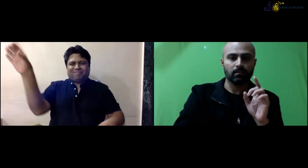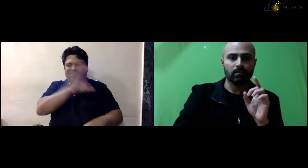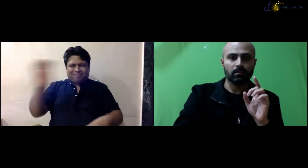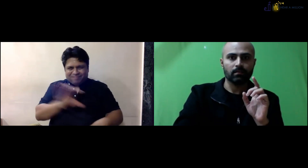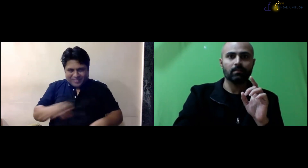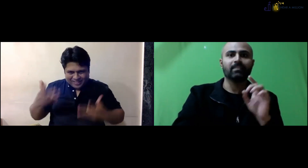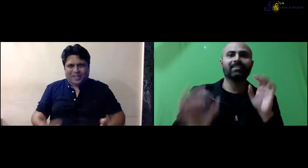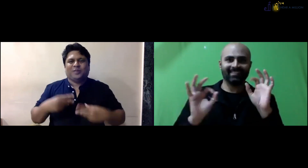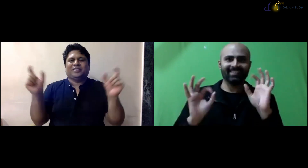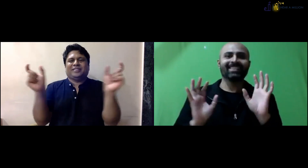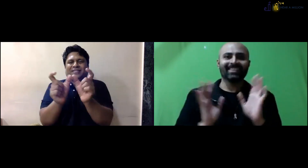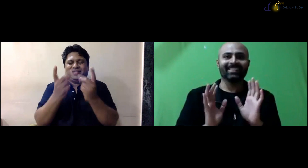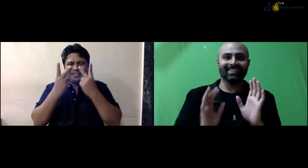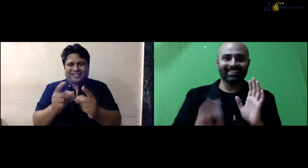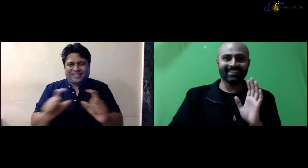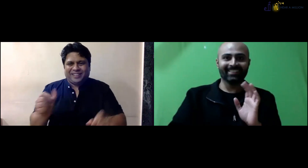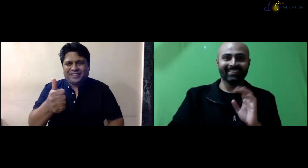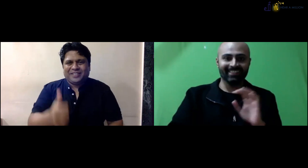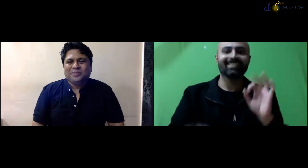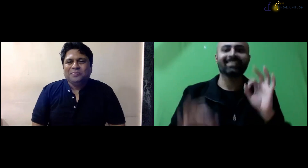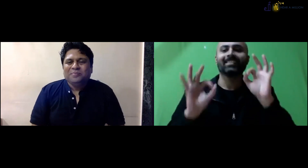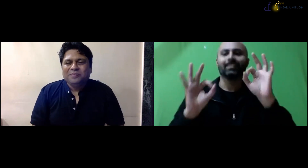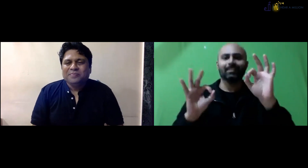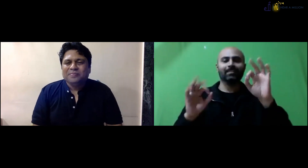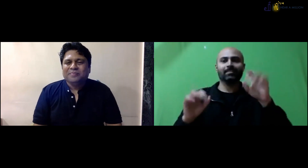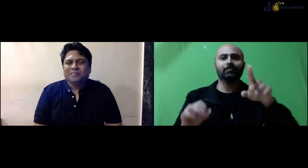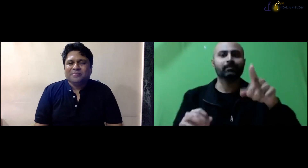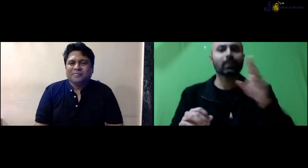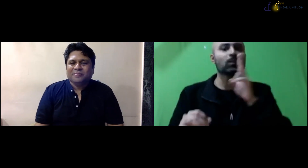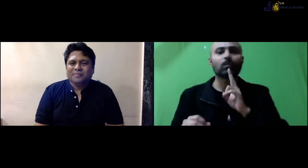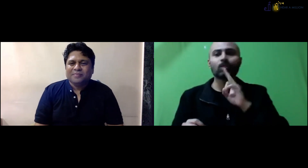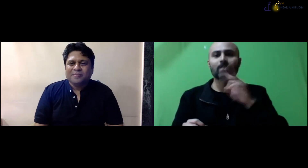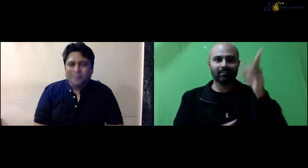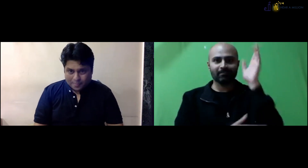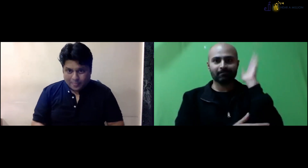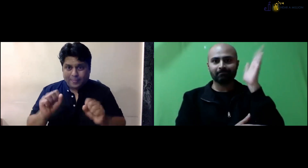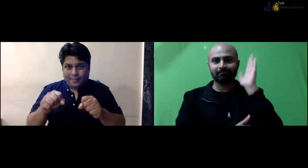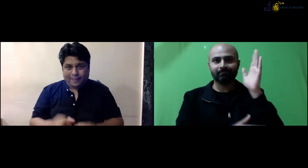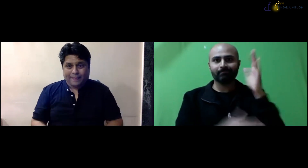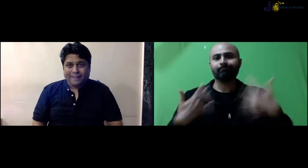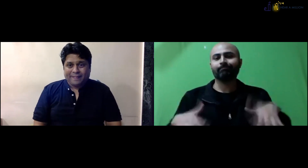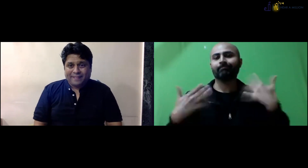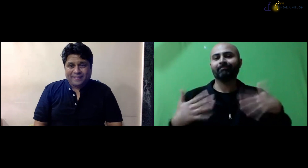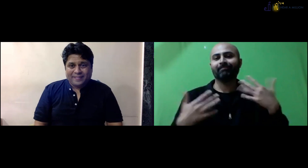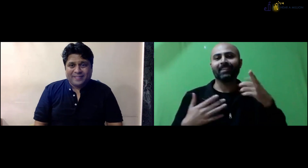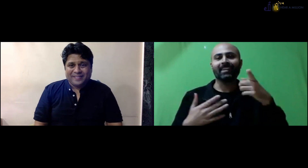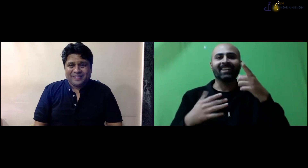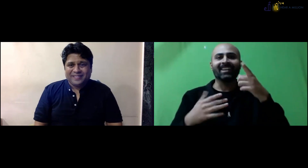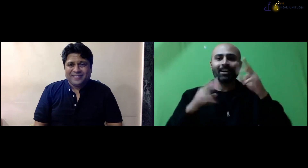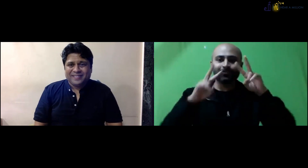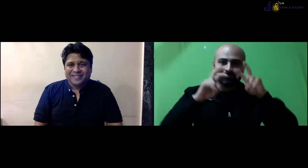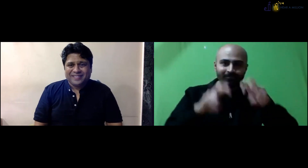Okay, yes, I can see you. I can see now on the speaker view. So Tushar